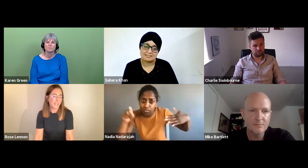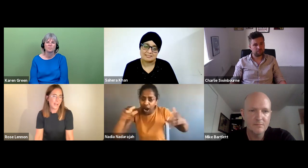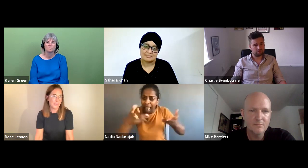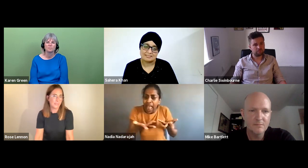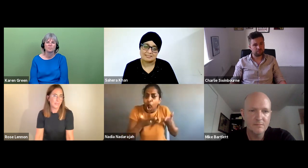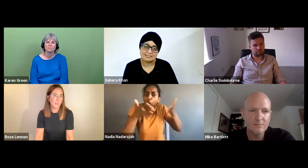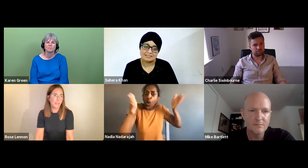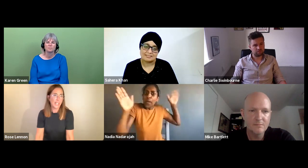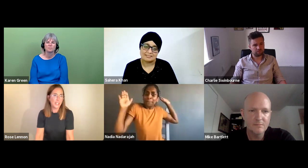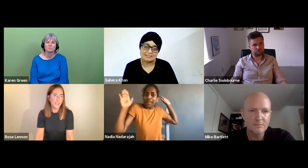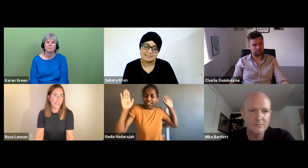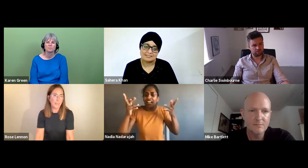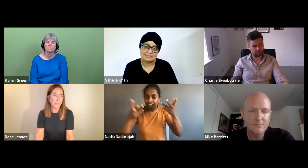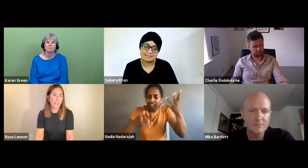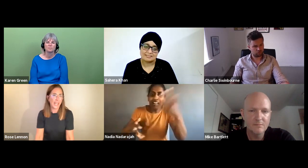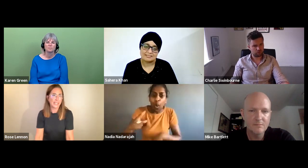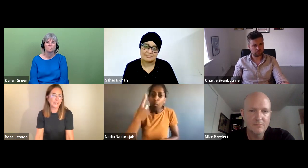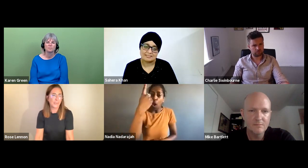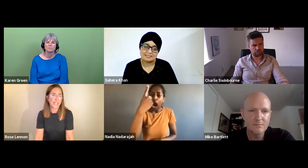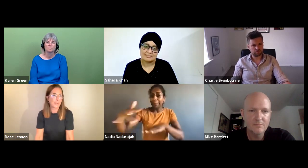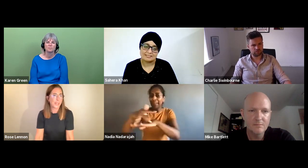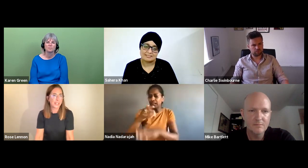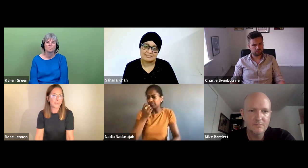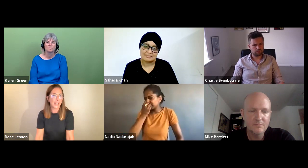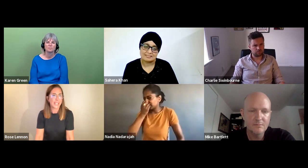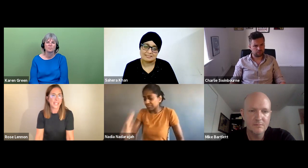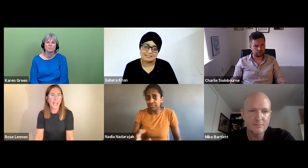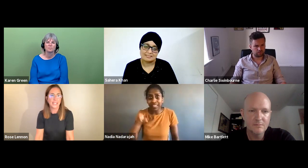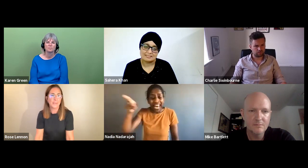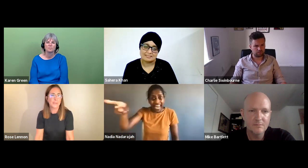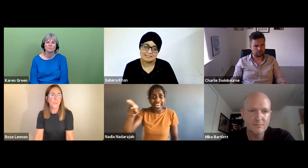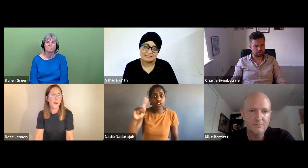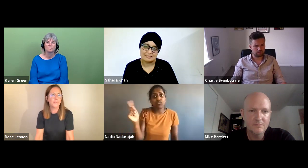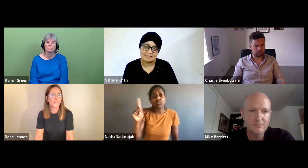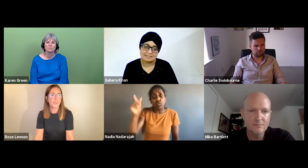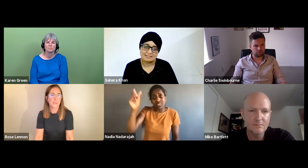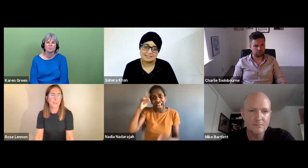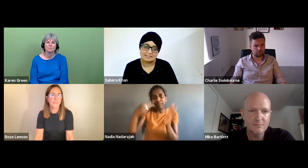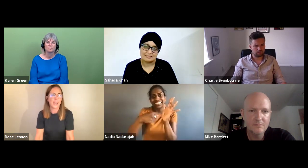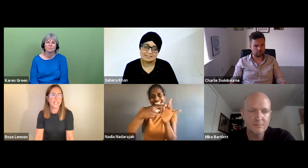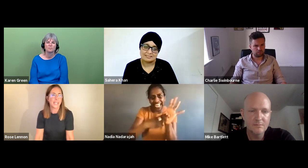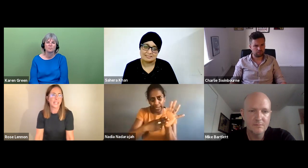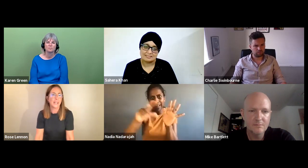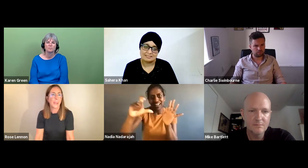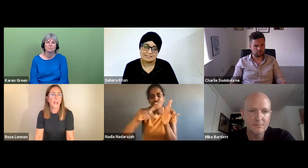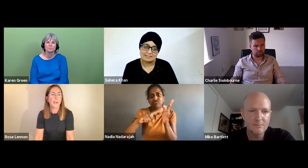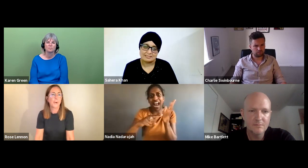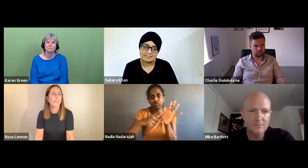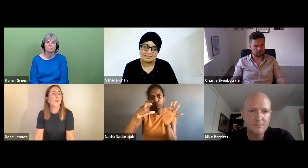a relationship, and then we explored things through BSL. And there was one performance which was amazing. One